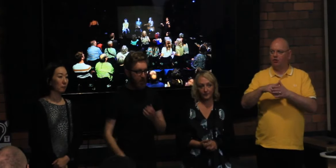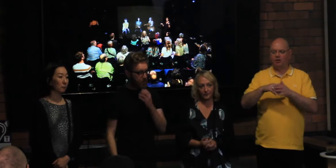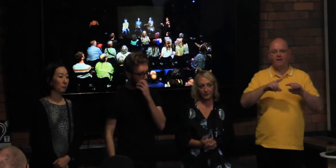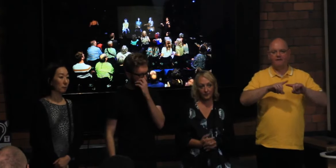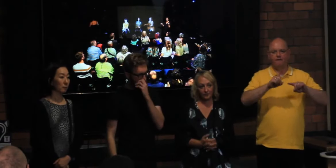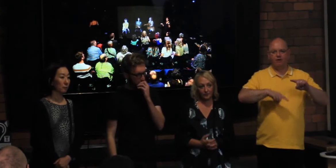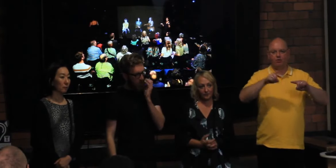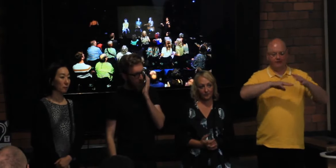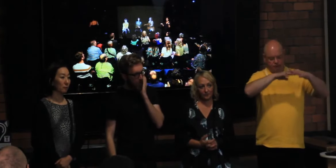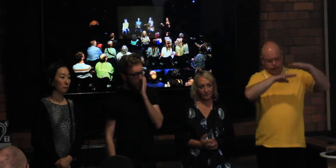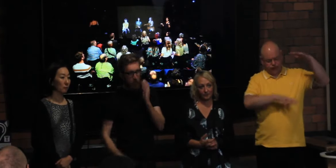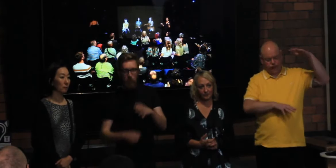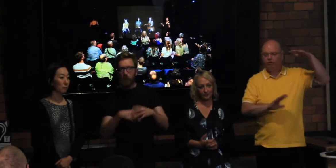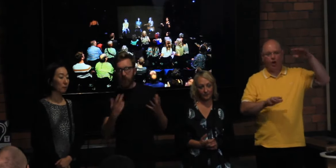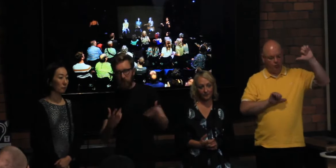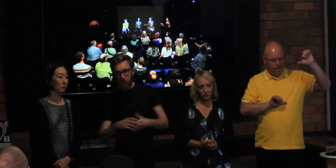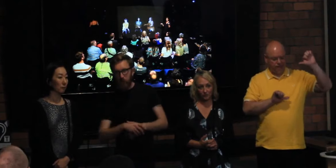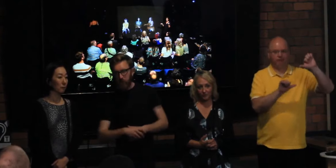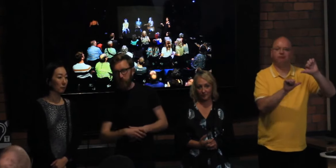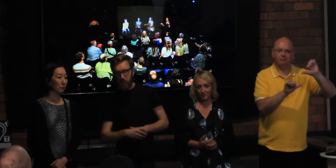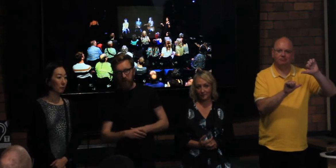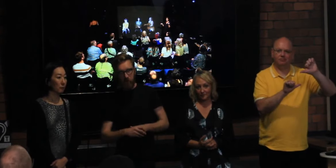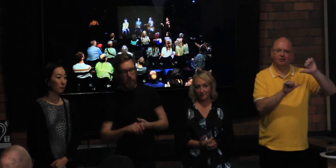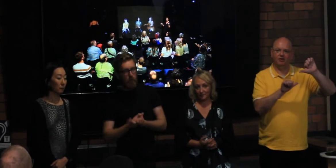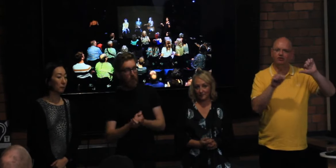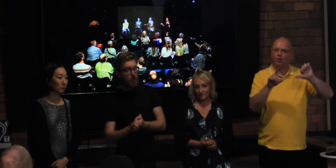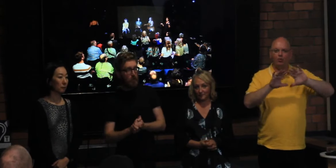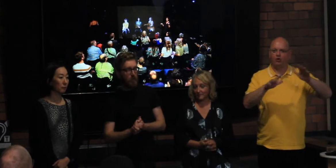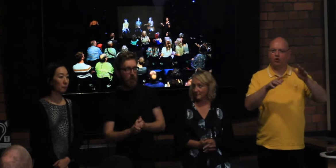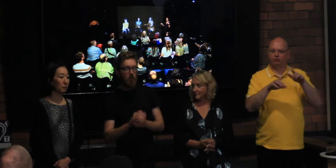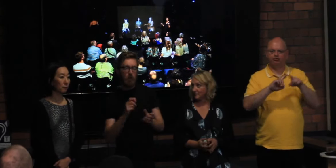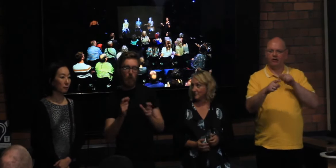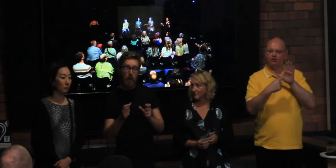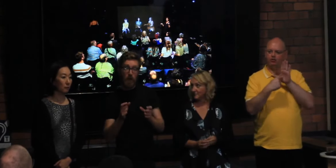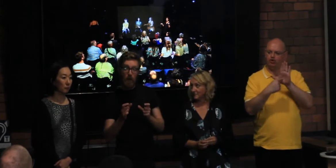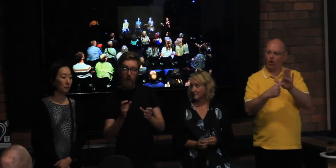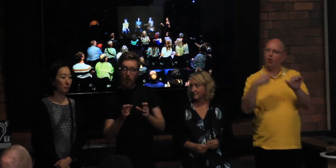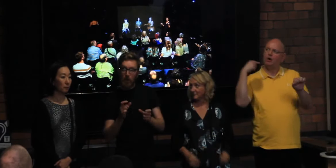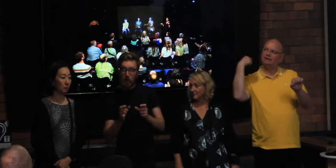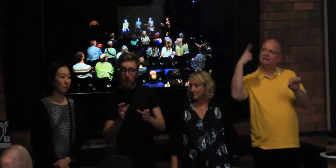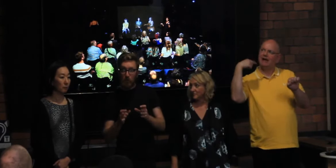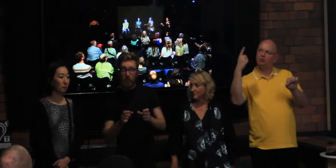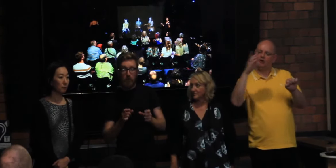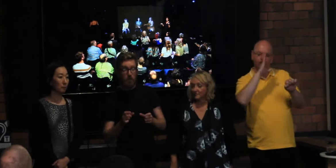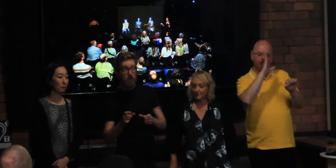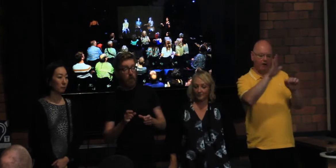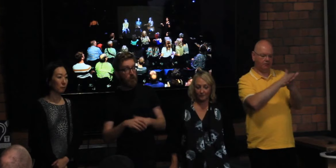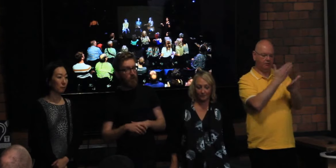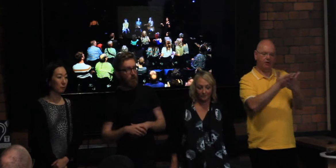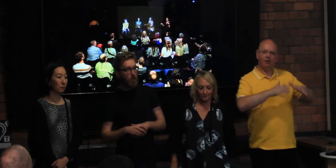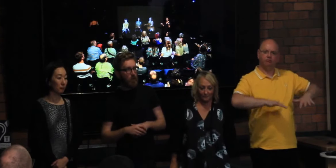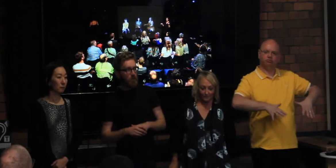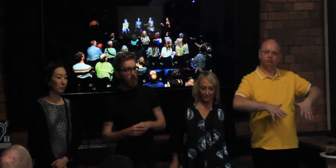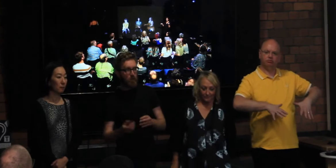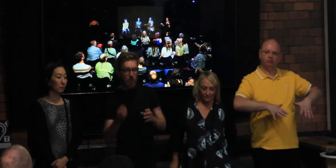frequency sound, which we're not trying to do. We're not trying to mimic sound through vibration. So we have to be aware of the kind of restrictions of the